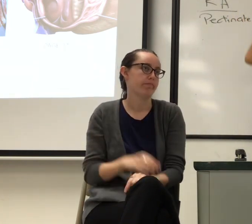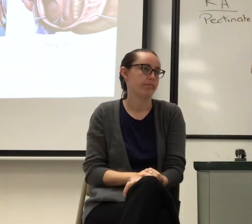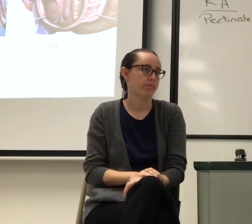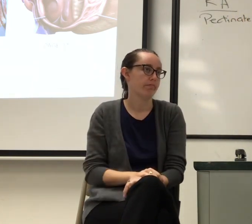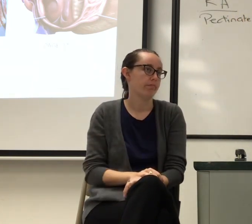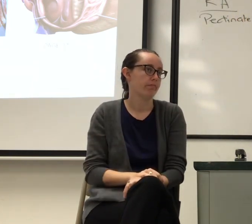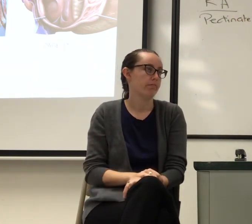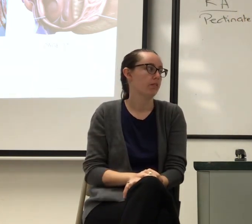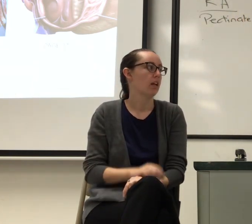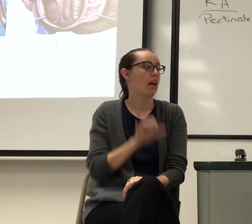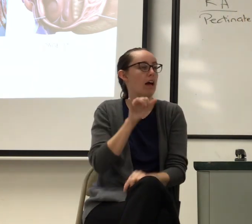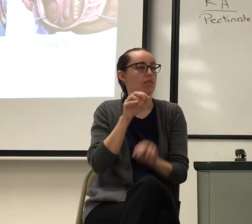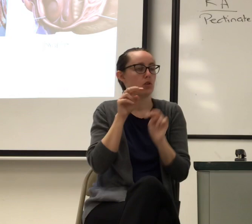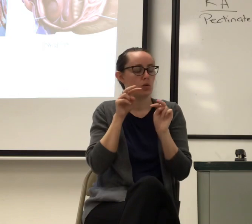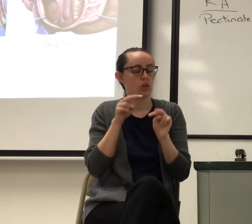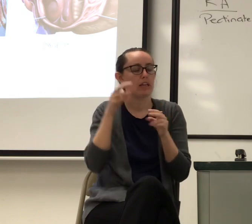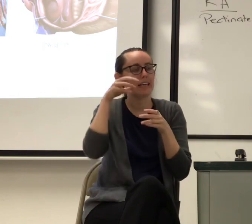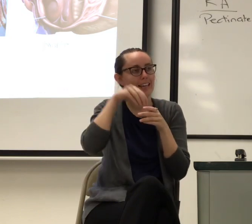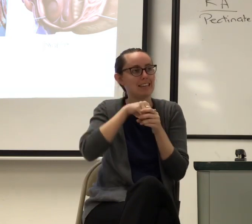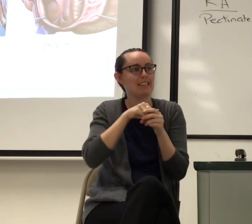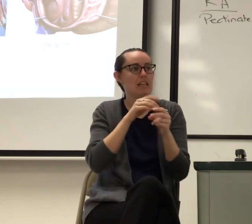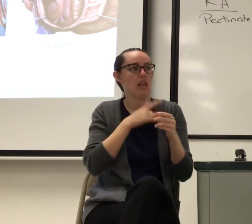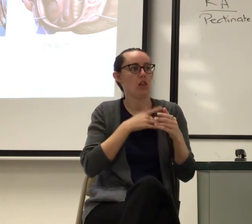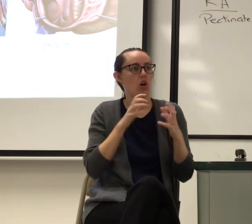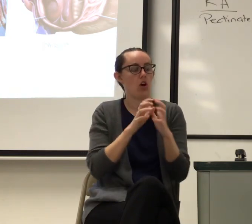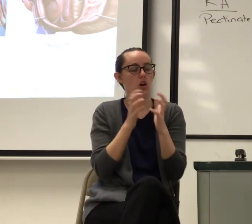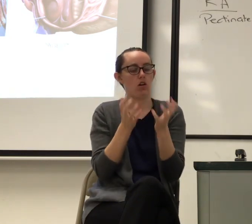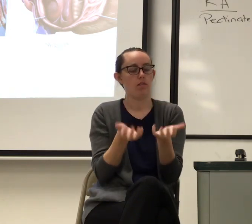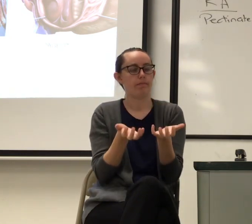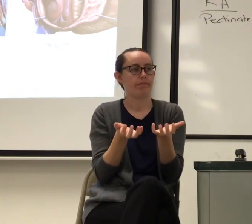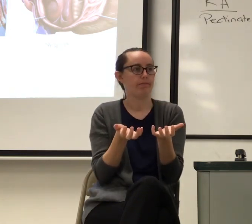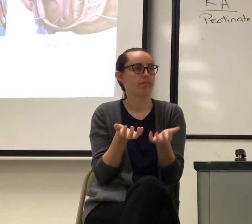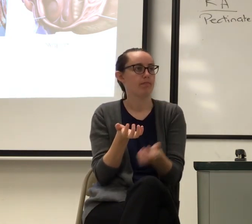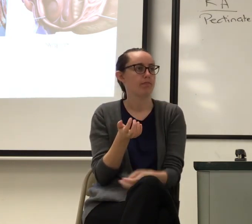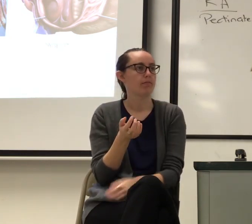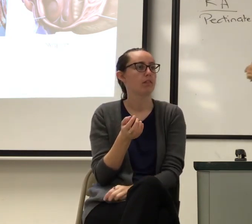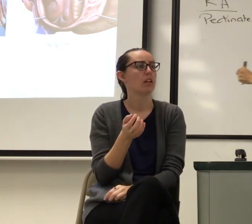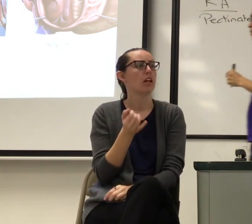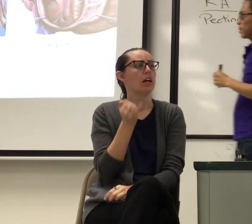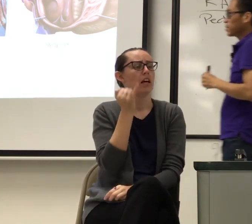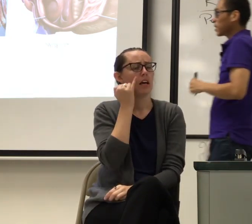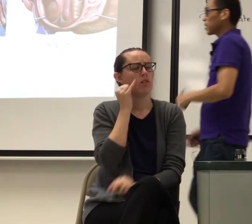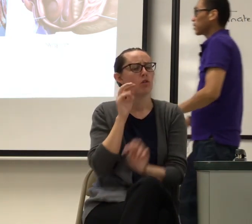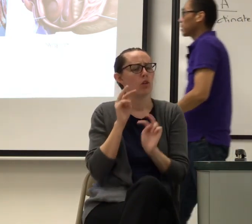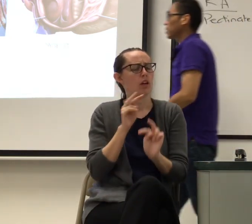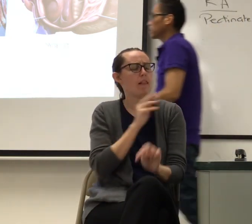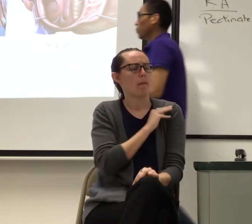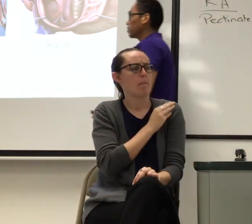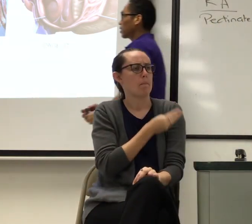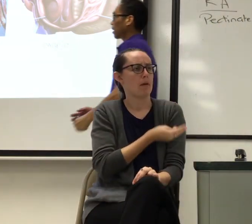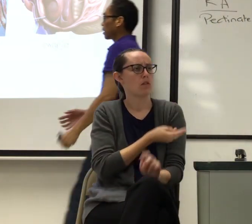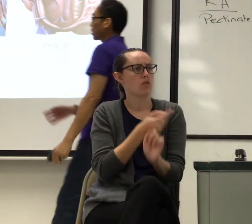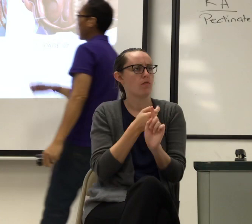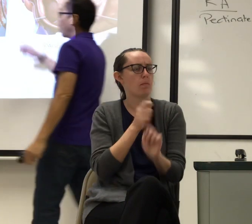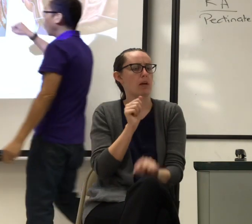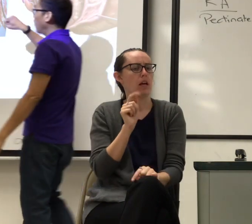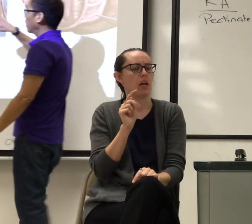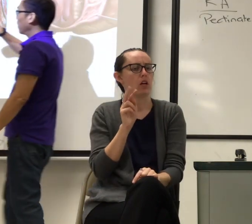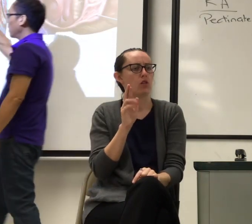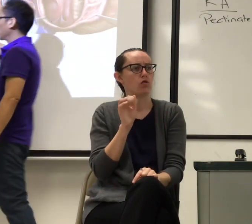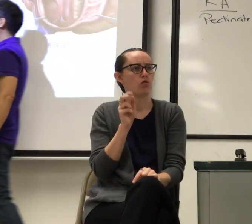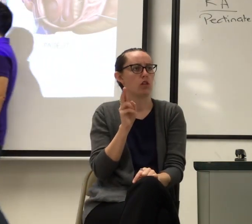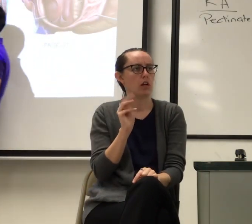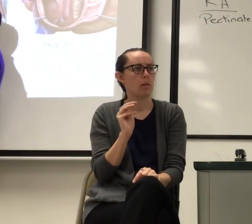Gotta look inside the heart. Now, if you take a look at the appearance of the muscle of the atrium, it looks like someone took a